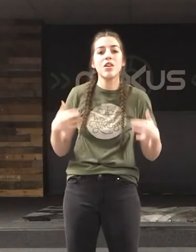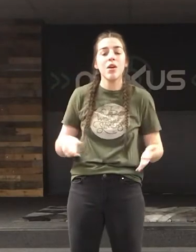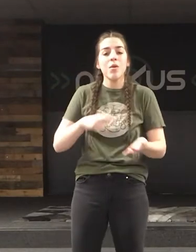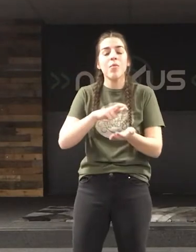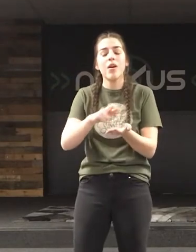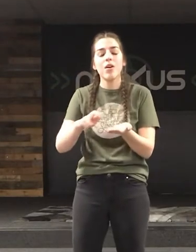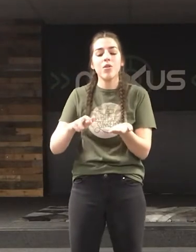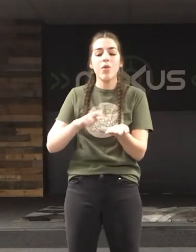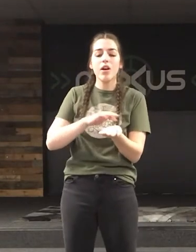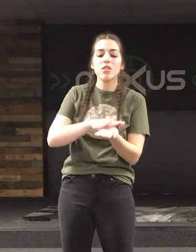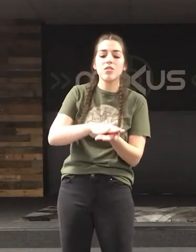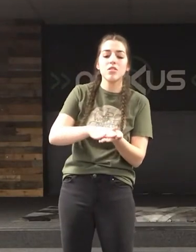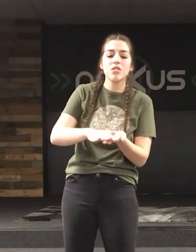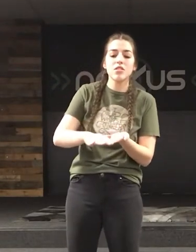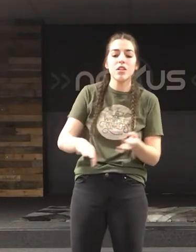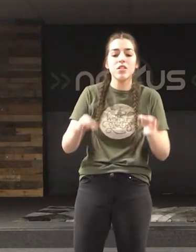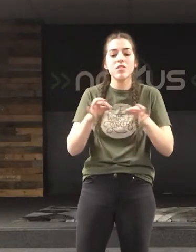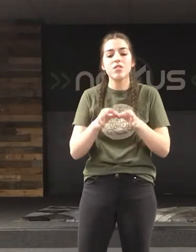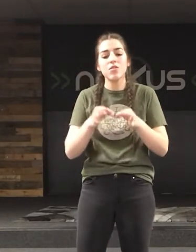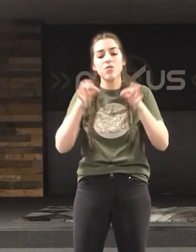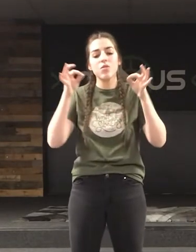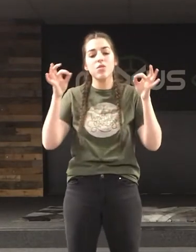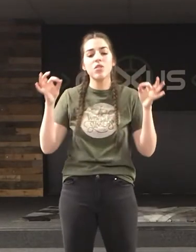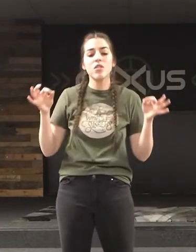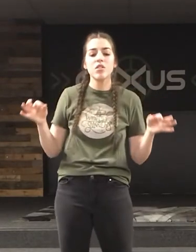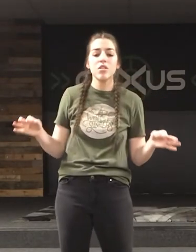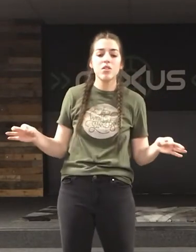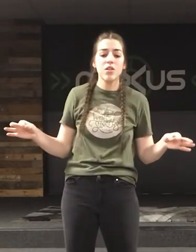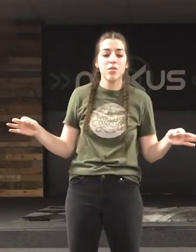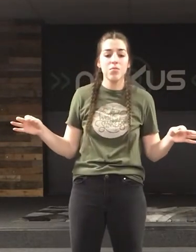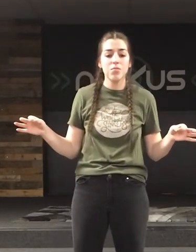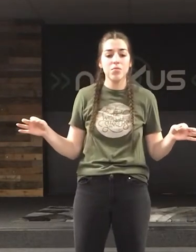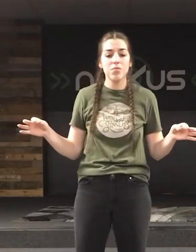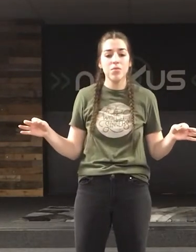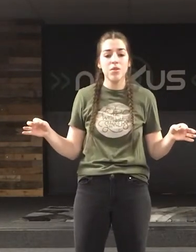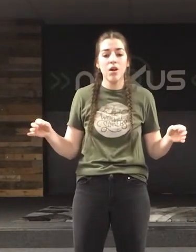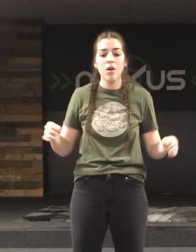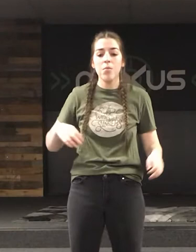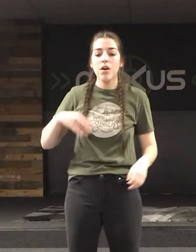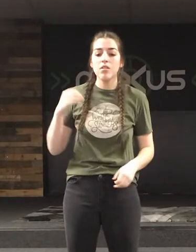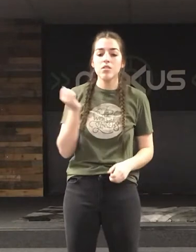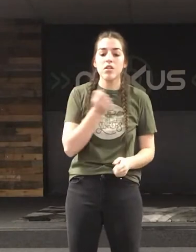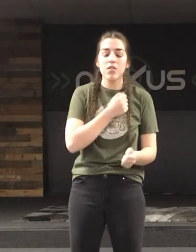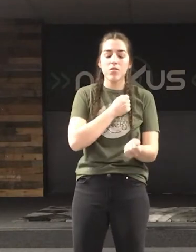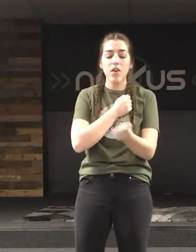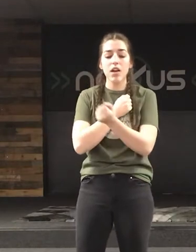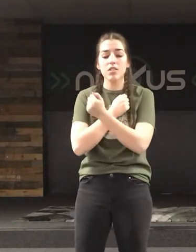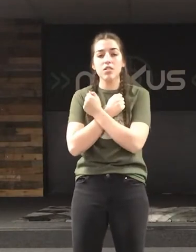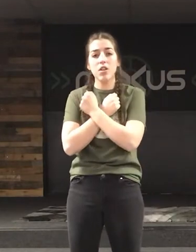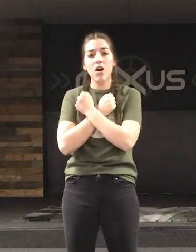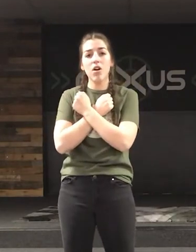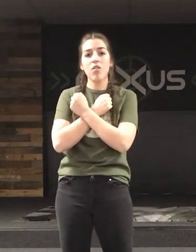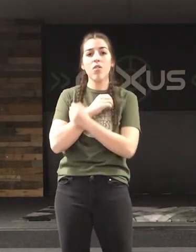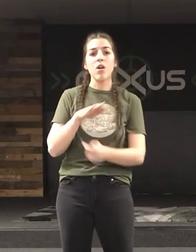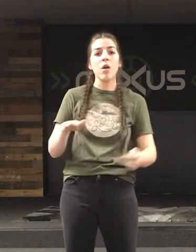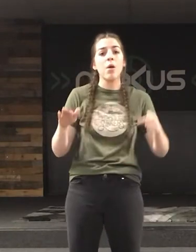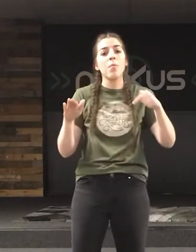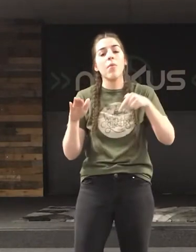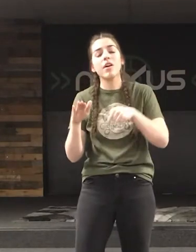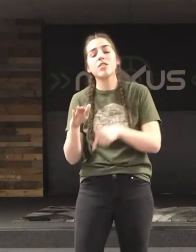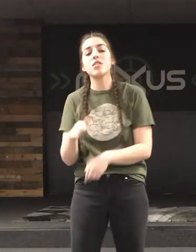joy, my righteousness and freedom, my steadfast